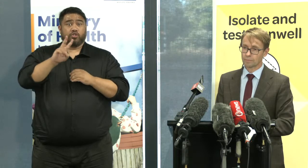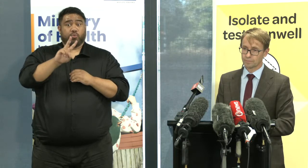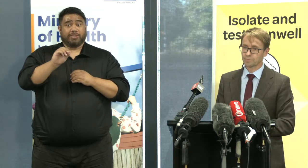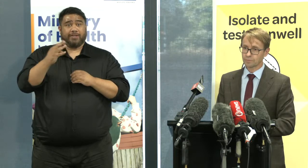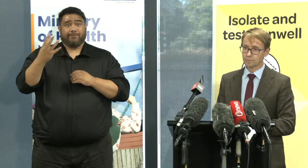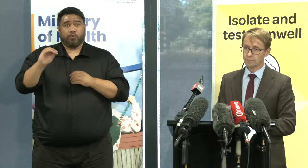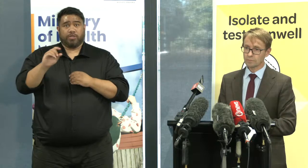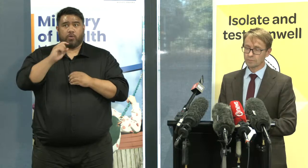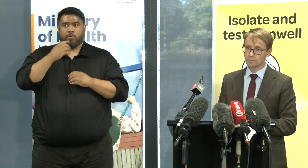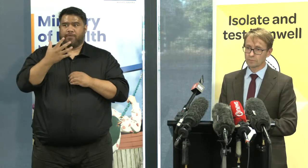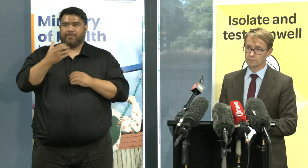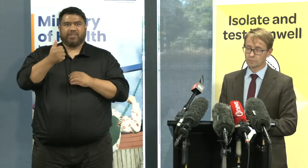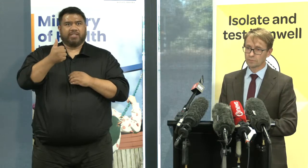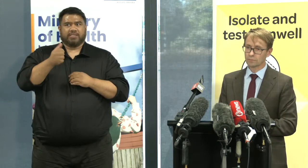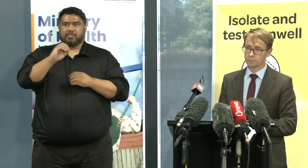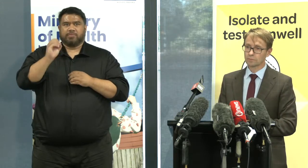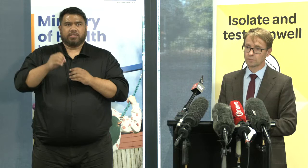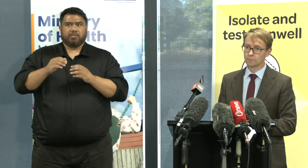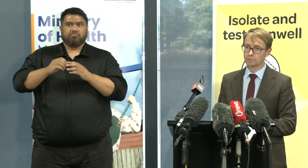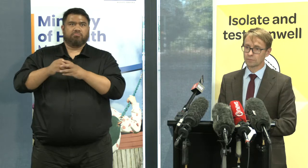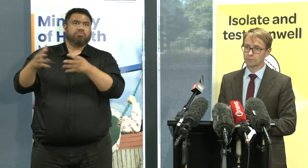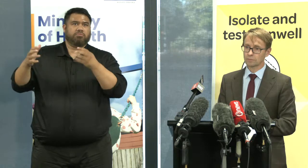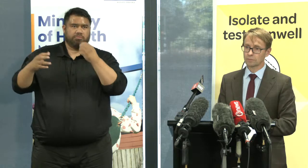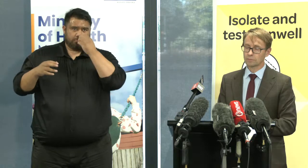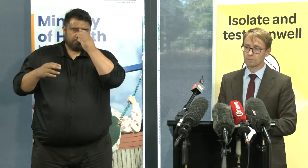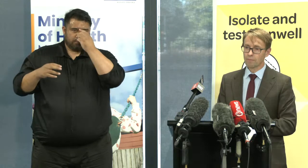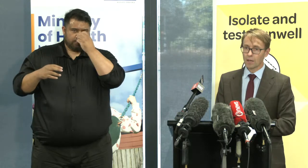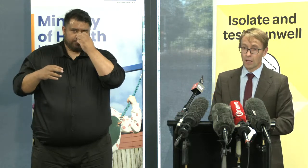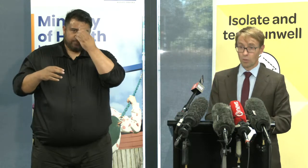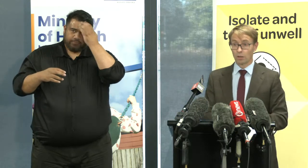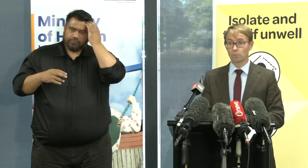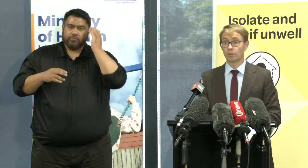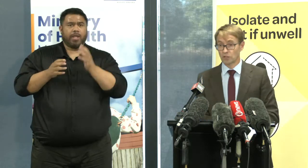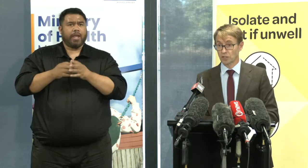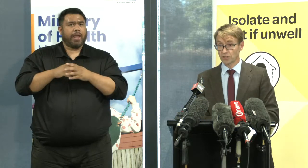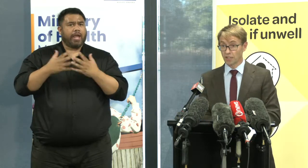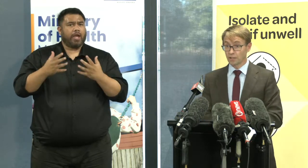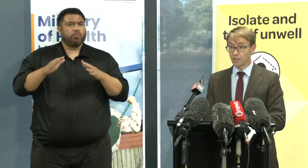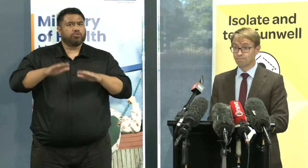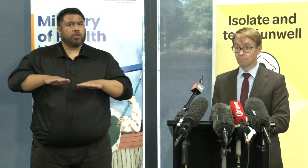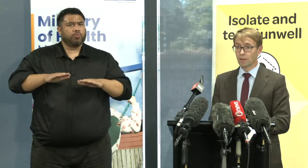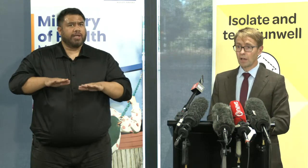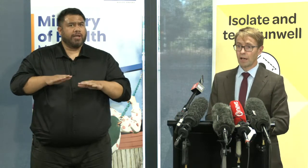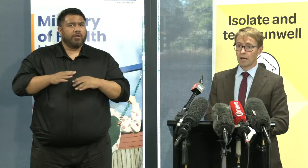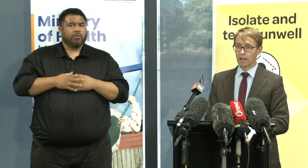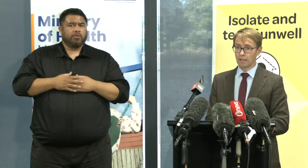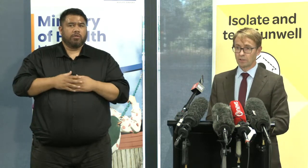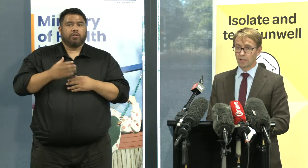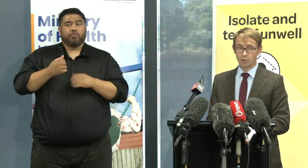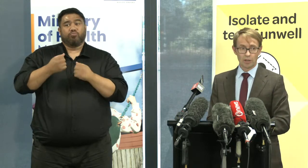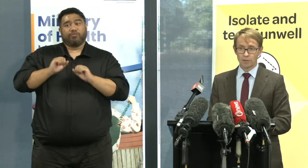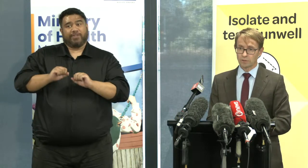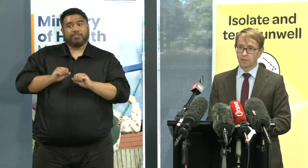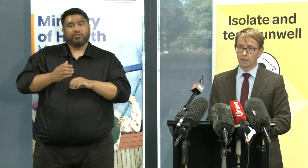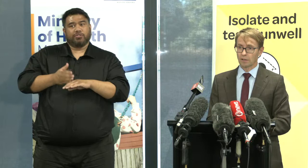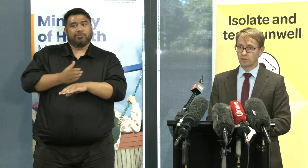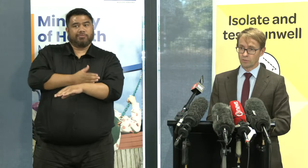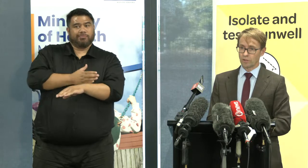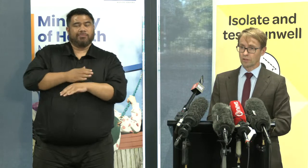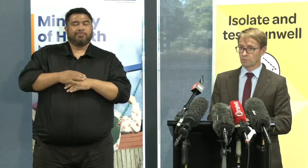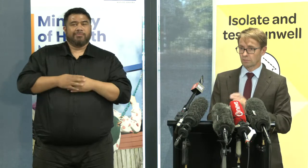done with that good evidence to slow this rate down? Well, prevention's key there, and we know